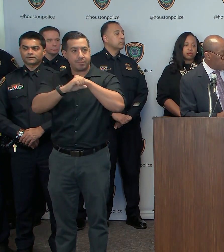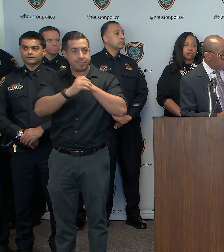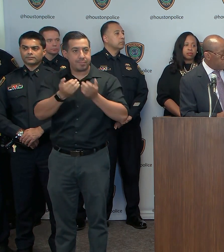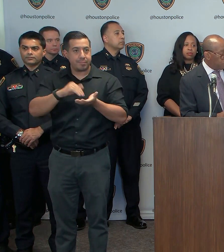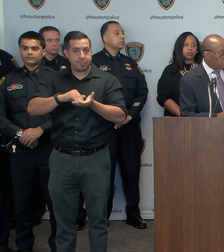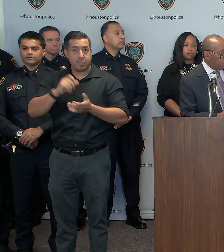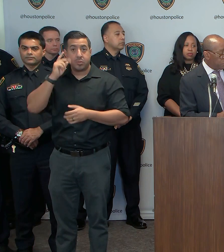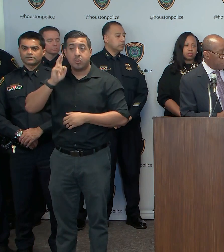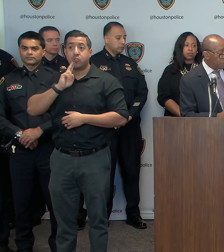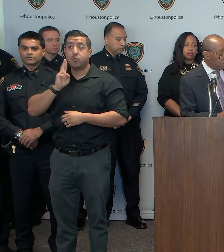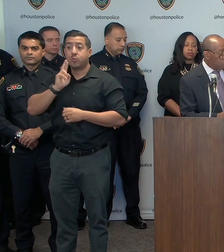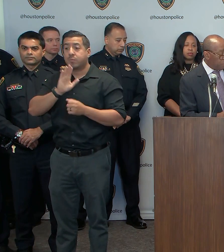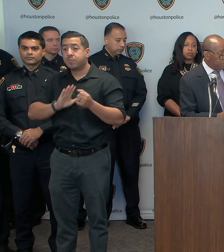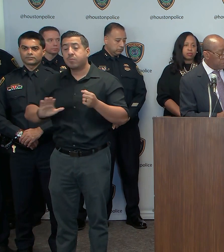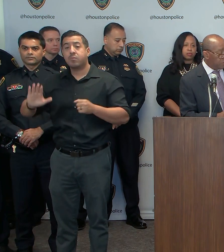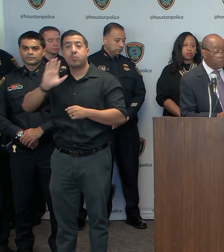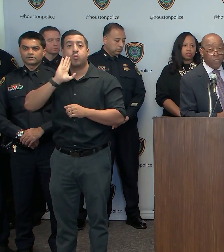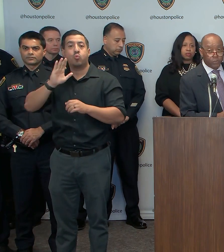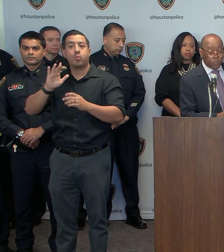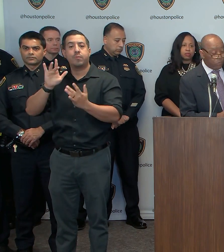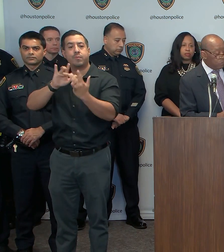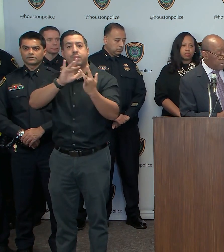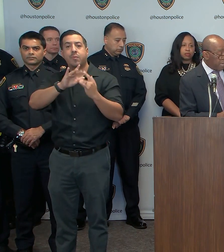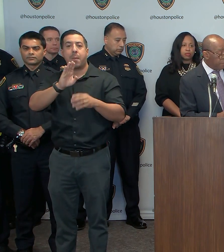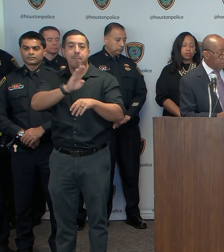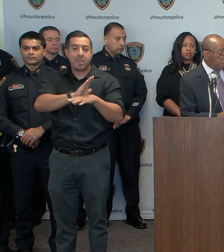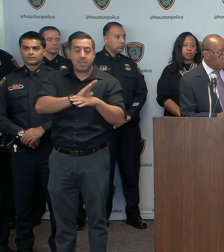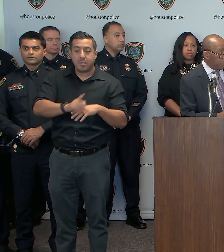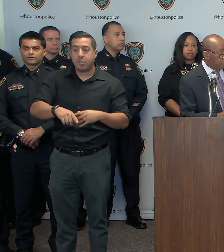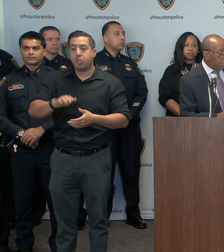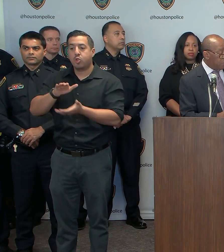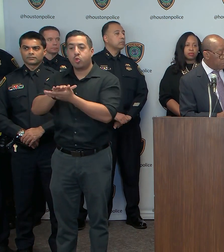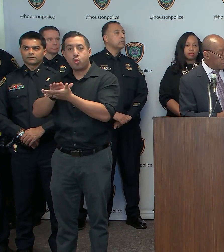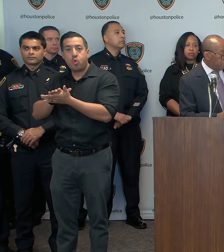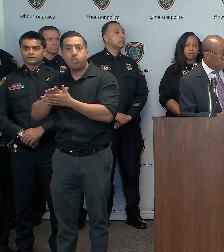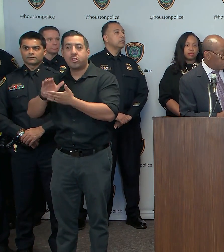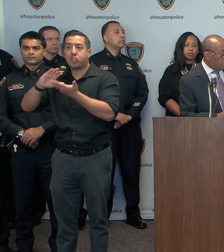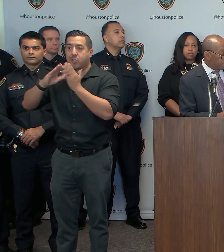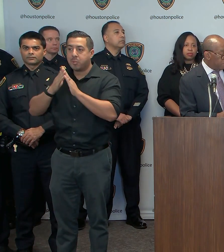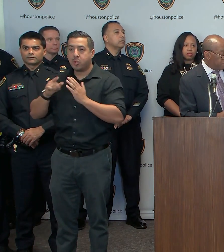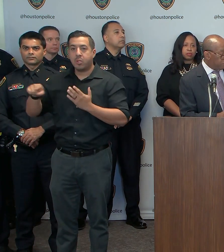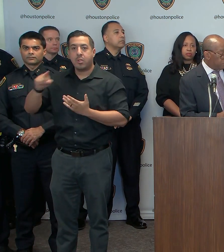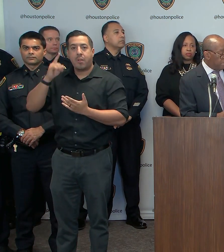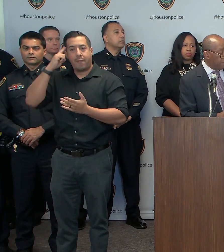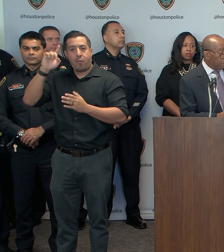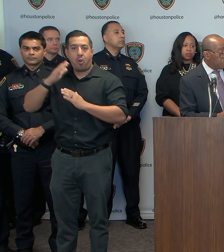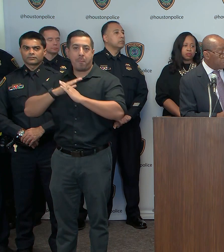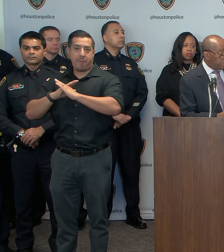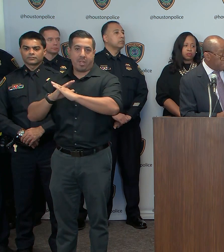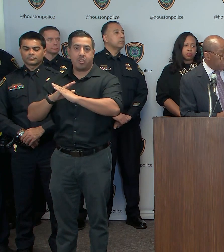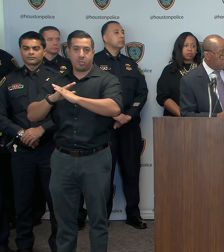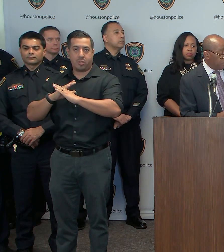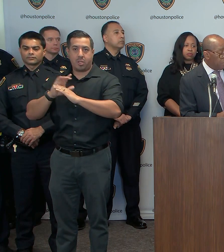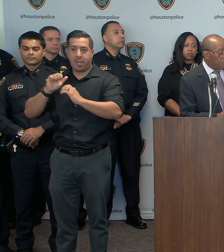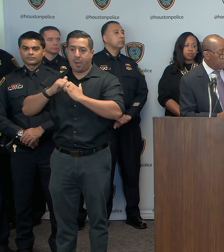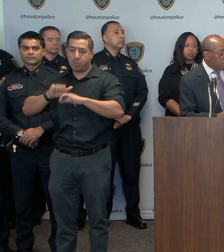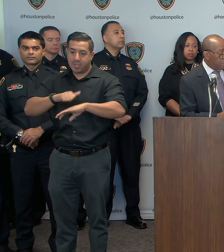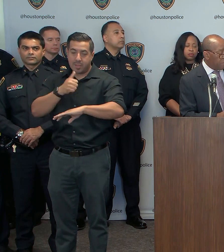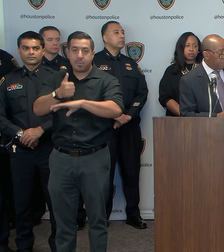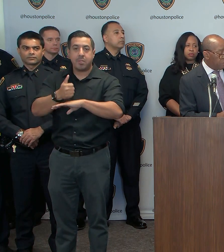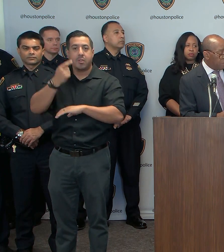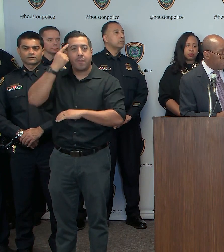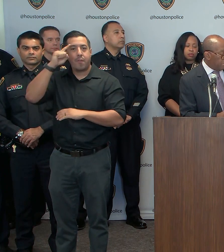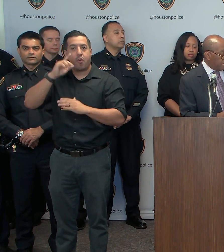Officers throughout Houston reach out to local businesses, schools, and communities to continue crime prevention and the implementation of